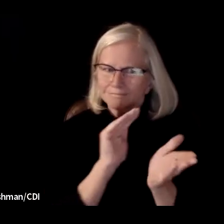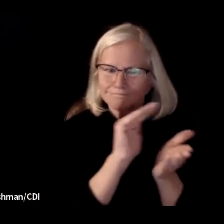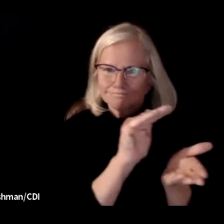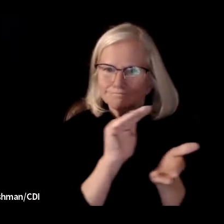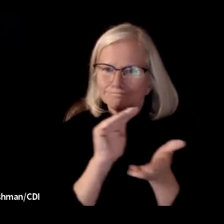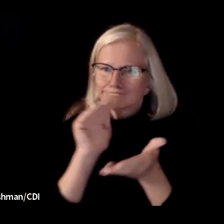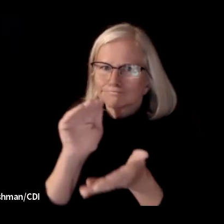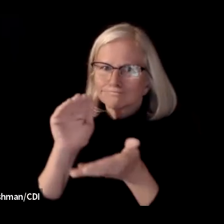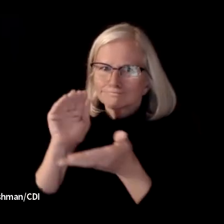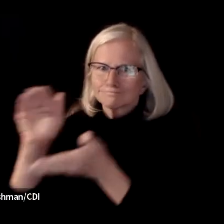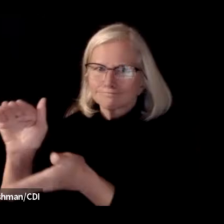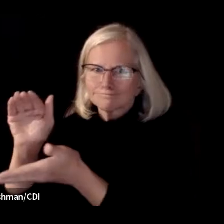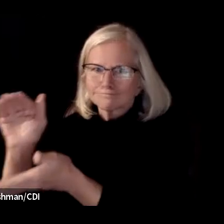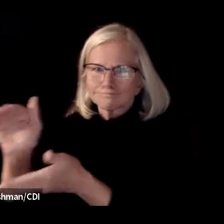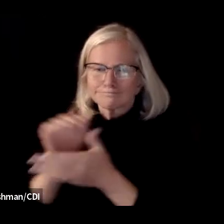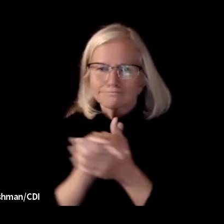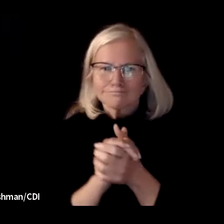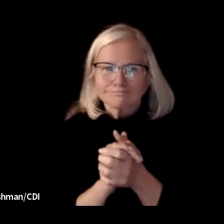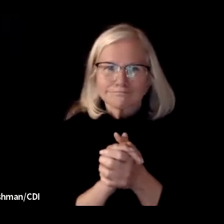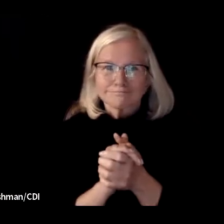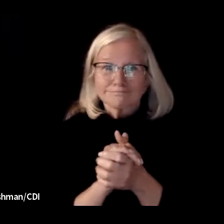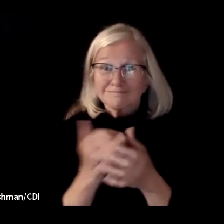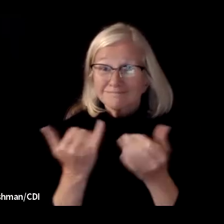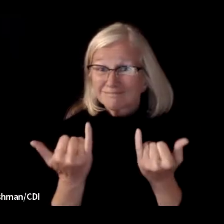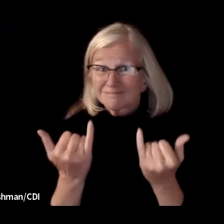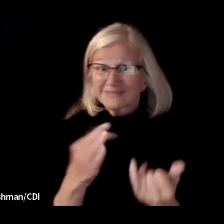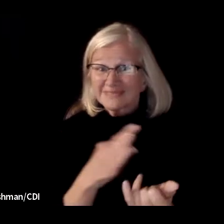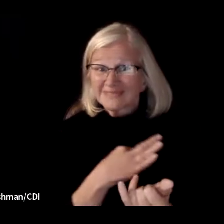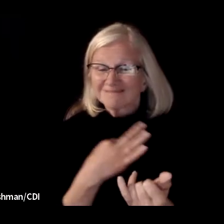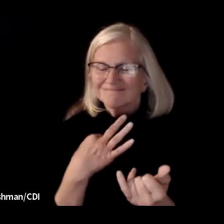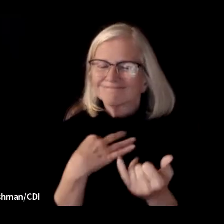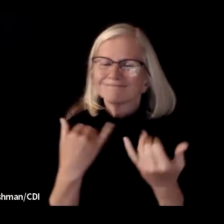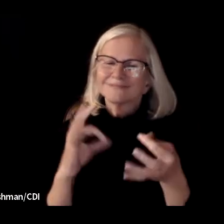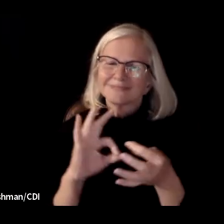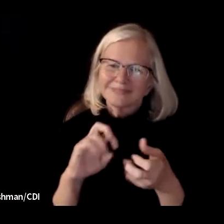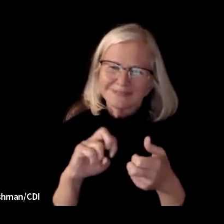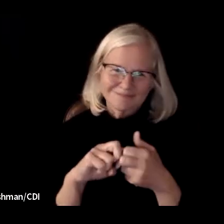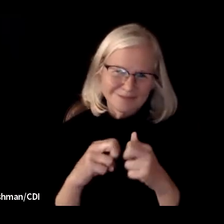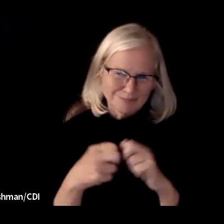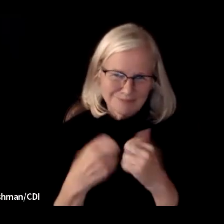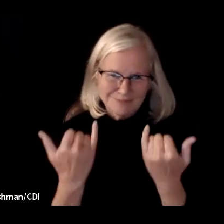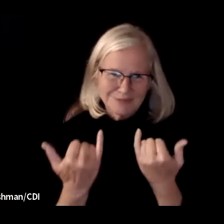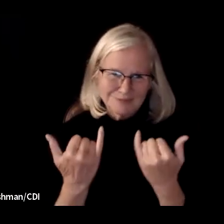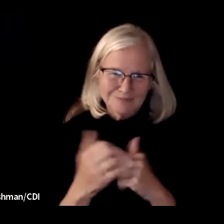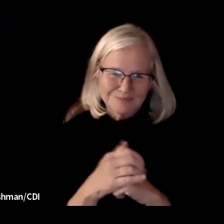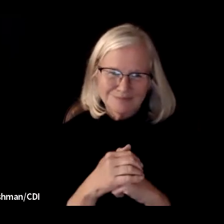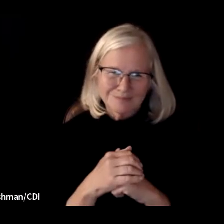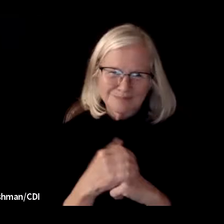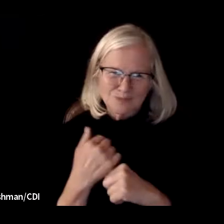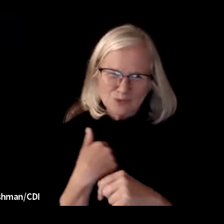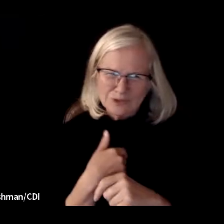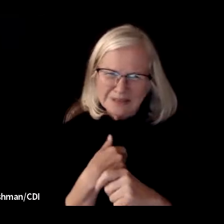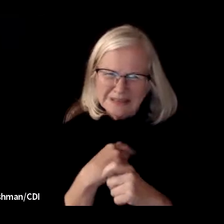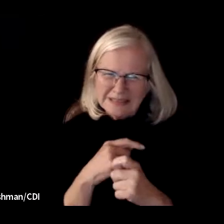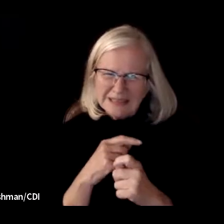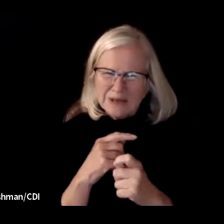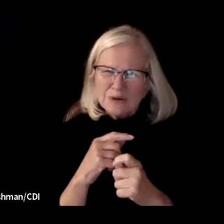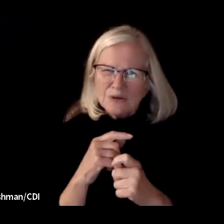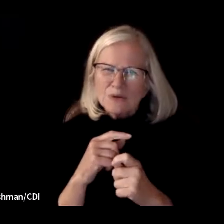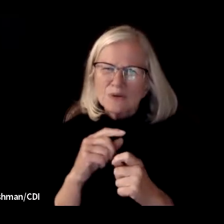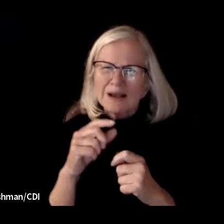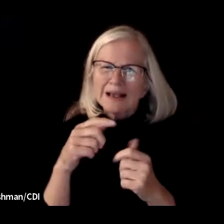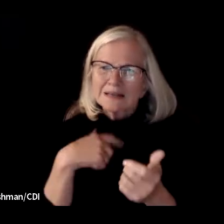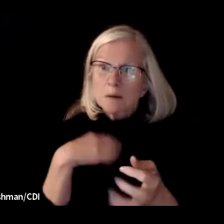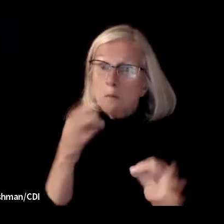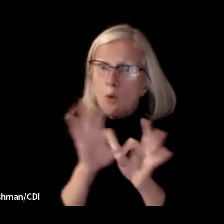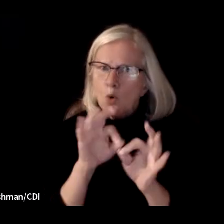we have staffing issues, we can be a lot more precise about it because it is not a global supply that we're trying to protect like masks and